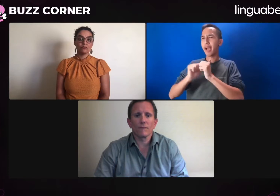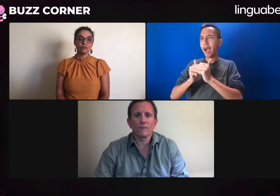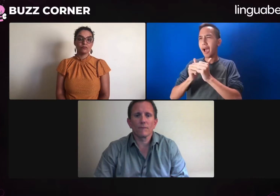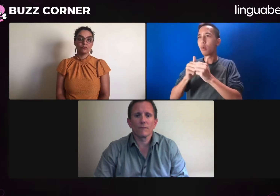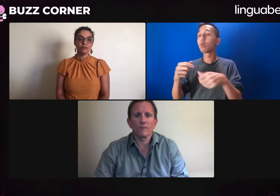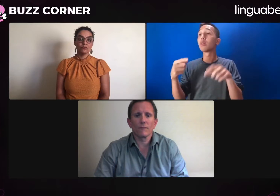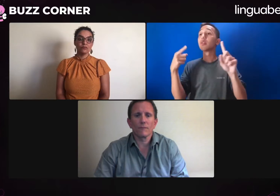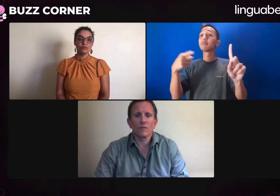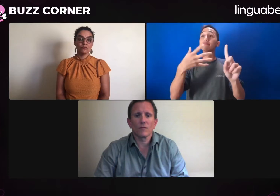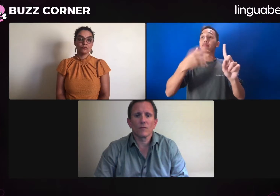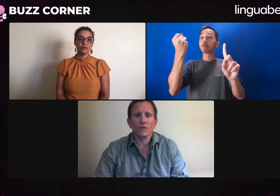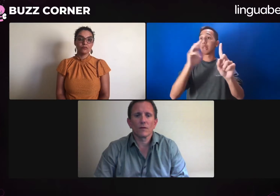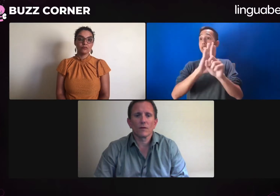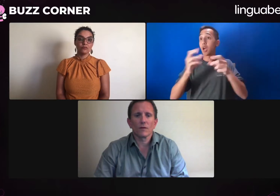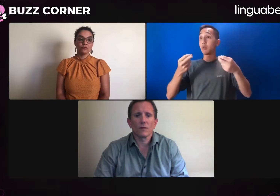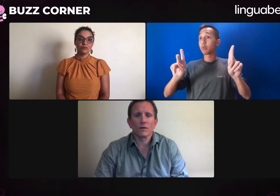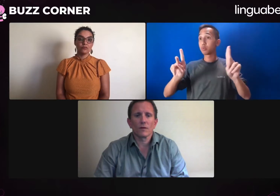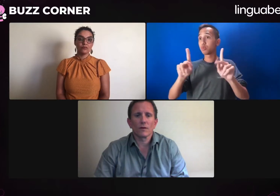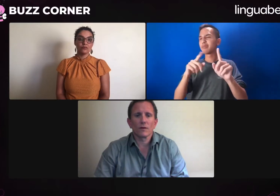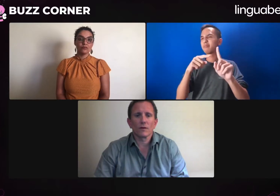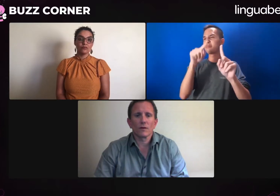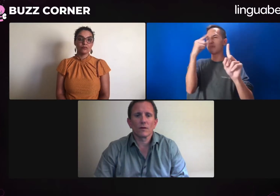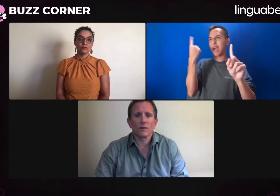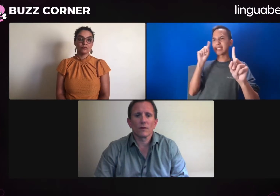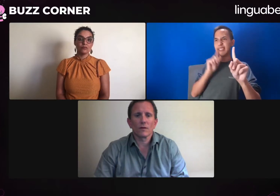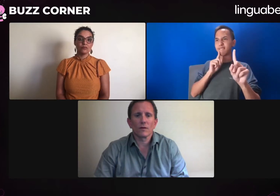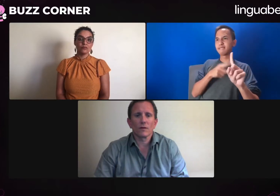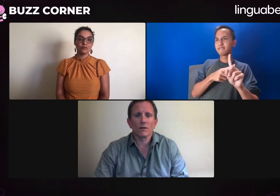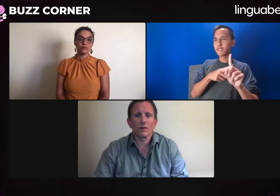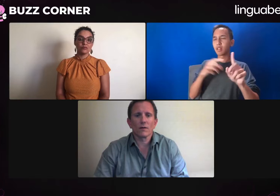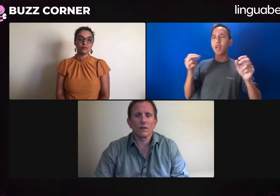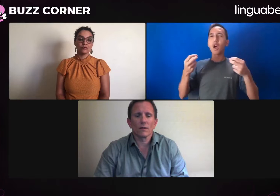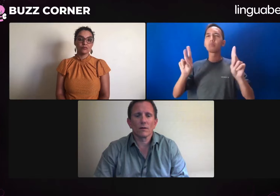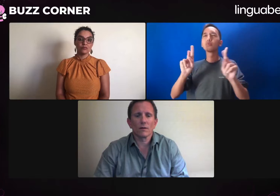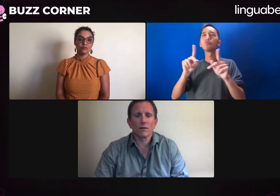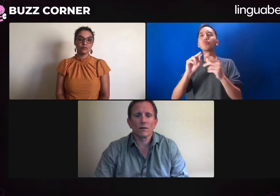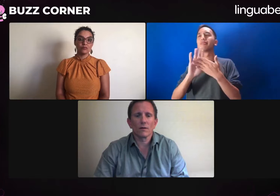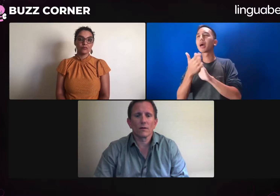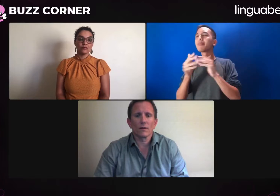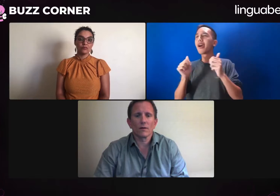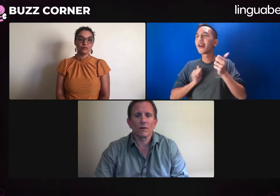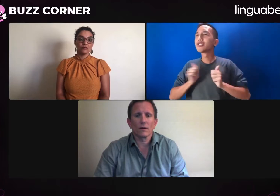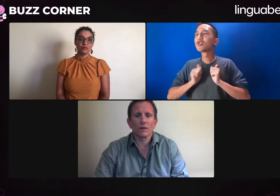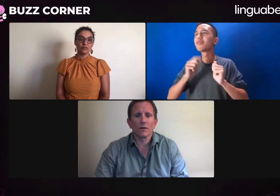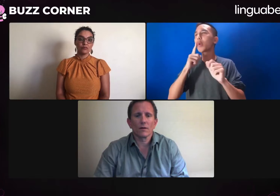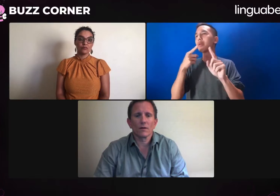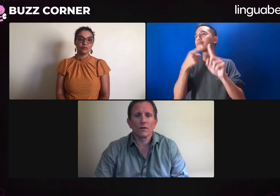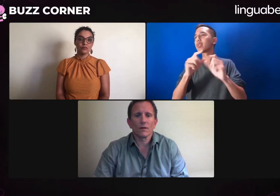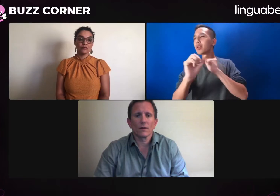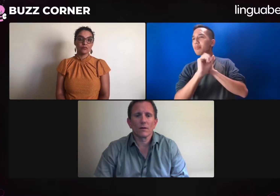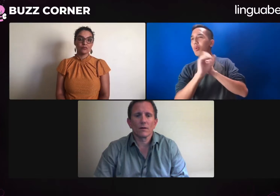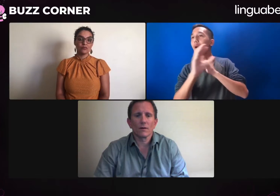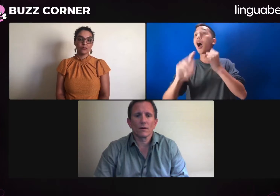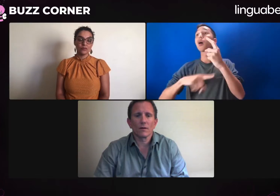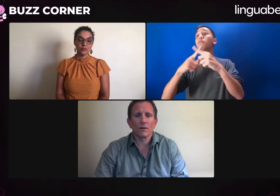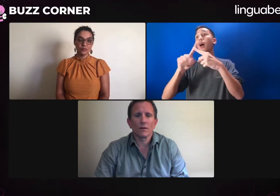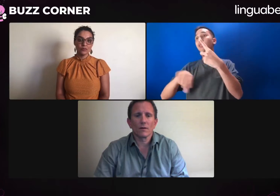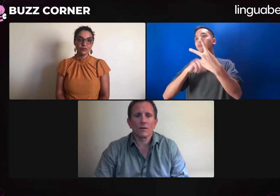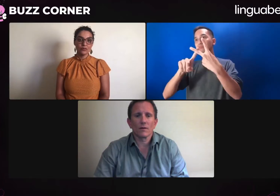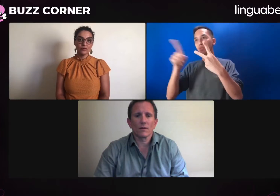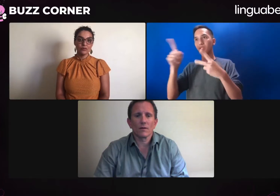a specific behavior that exhibited autism because they'd taken away the opportunity by a